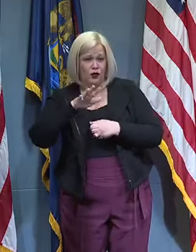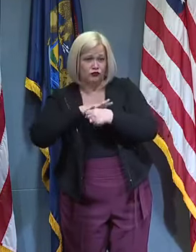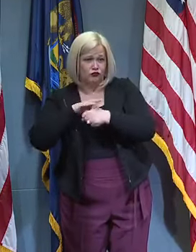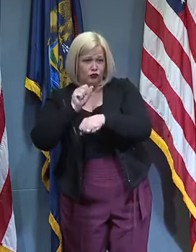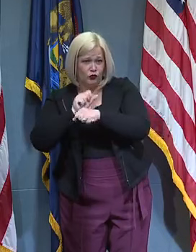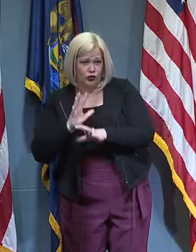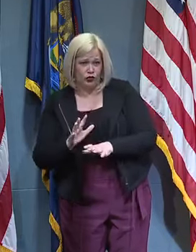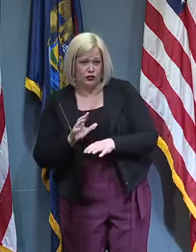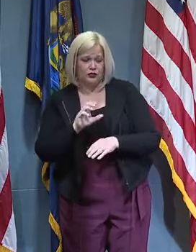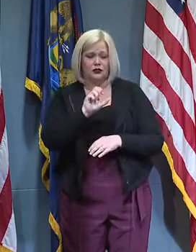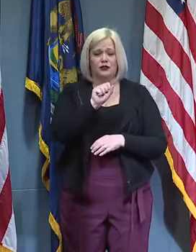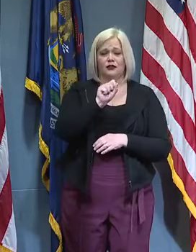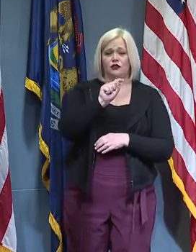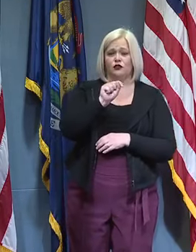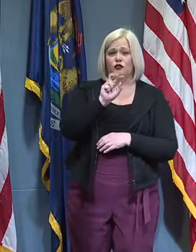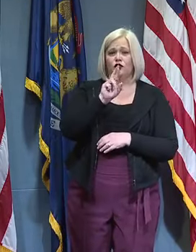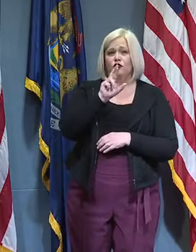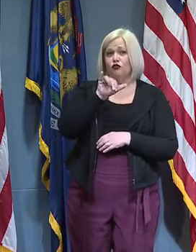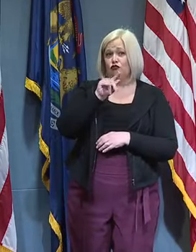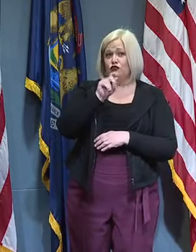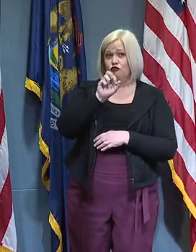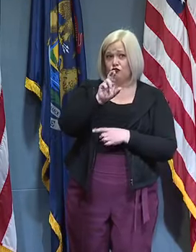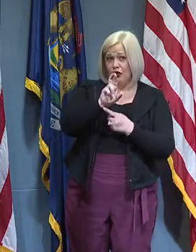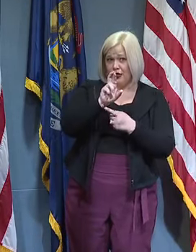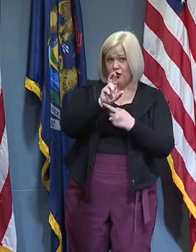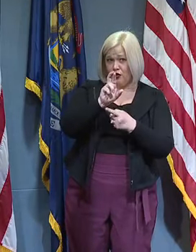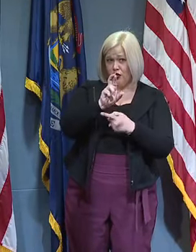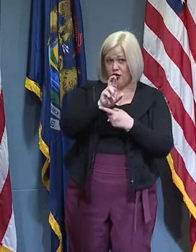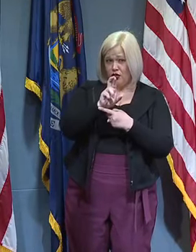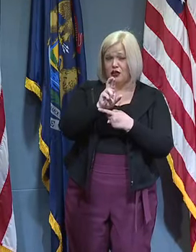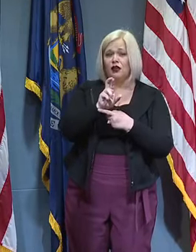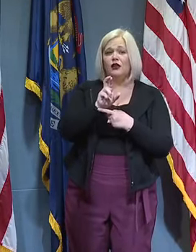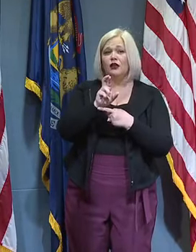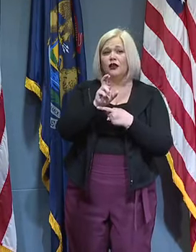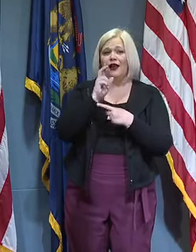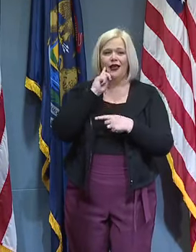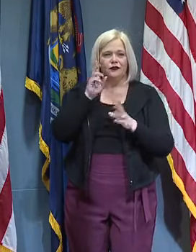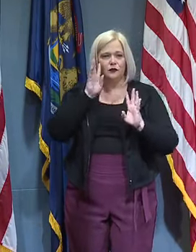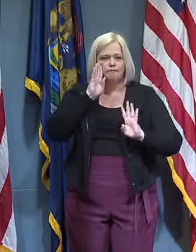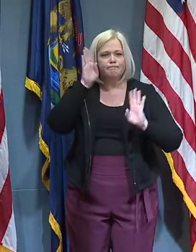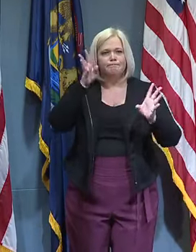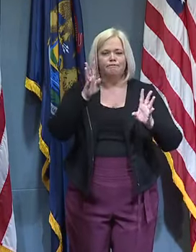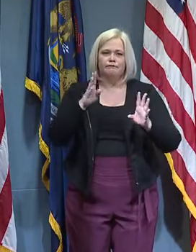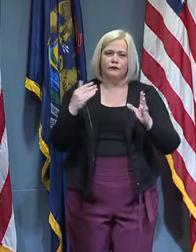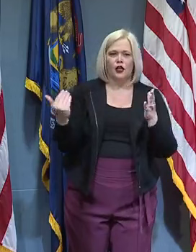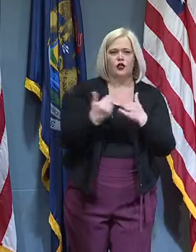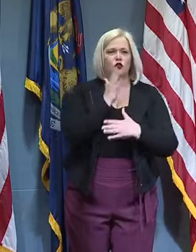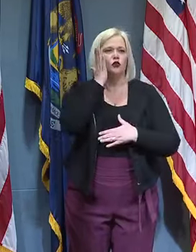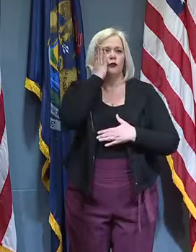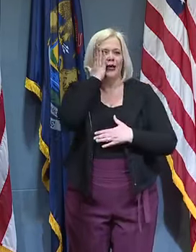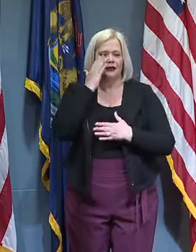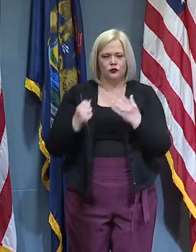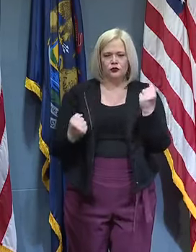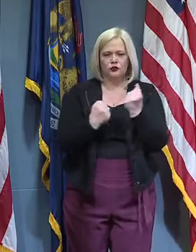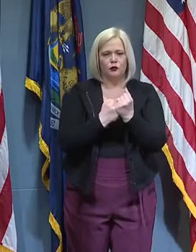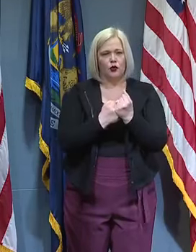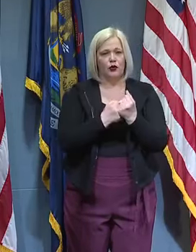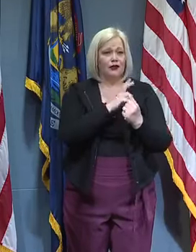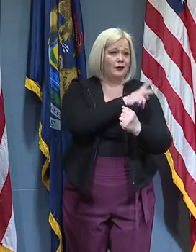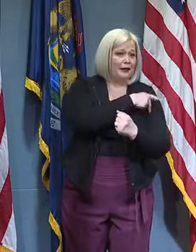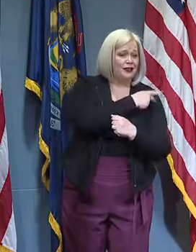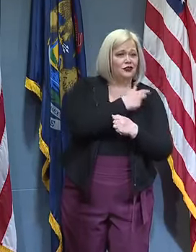an emergency relief bed to support both patients and healthcare workers during the